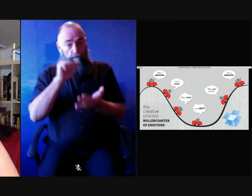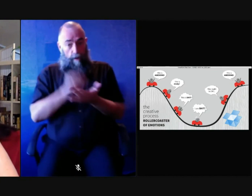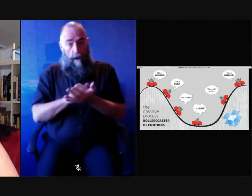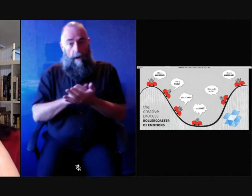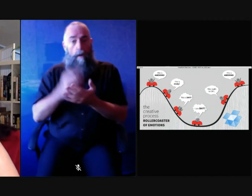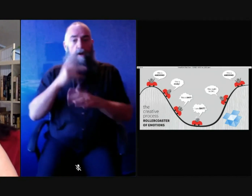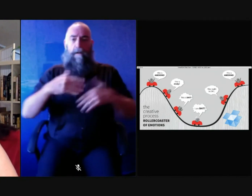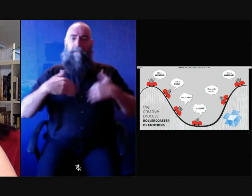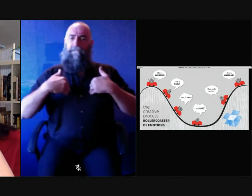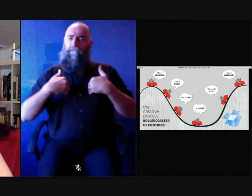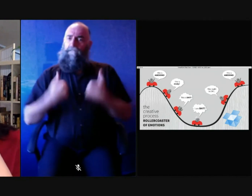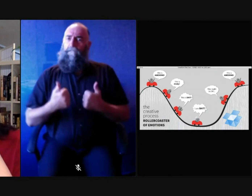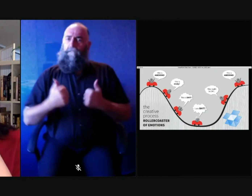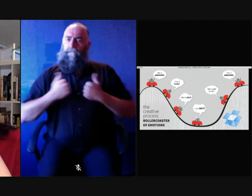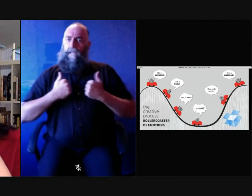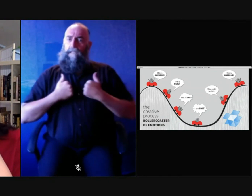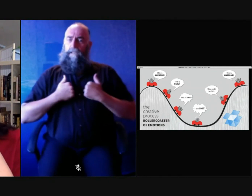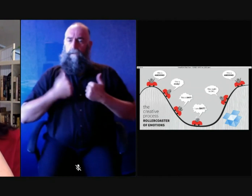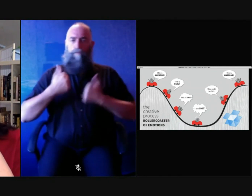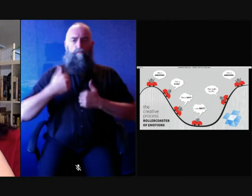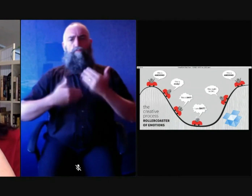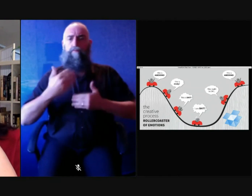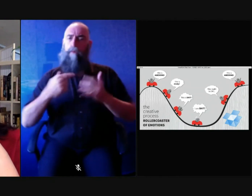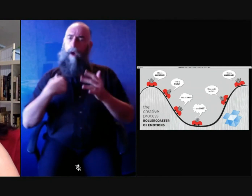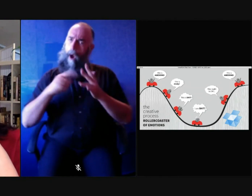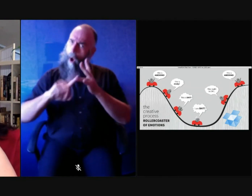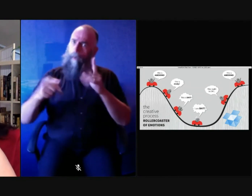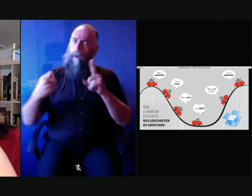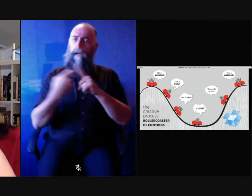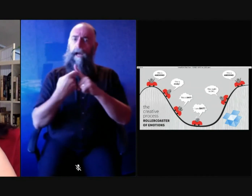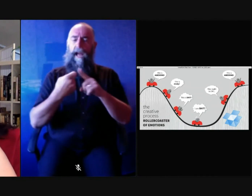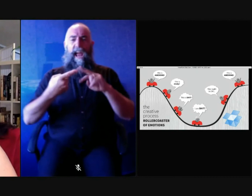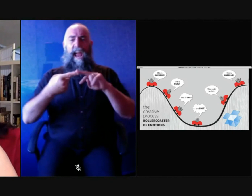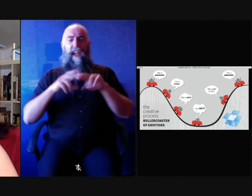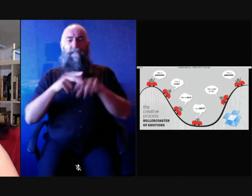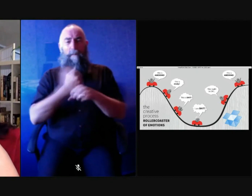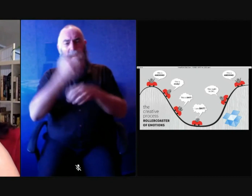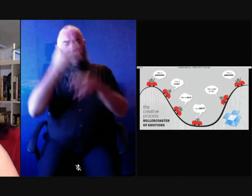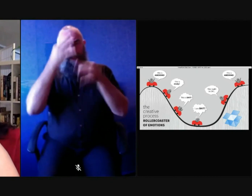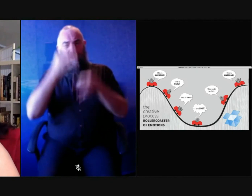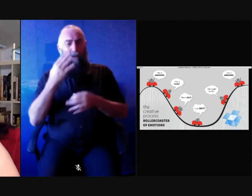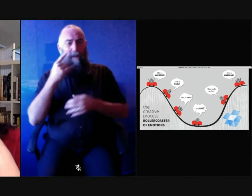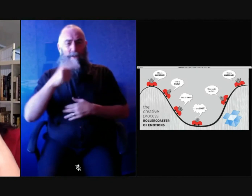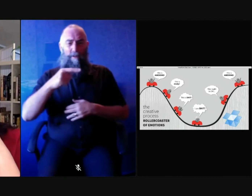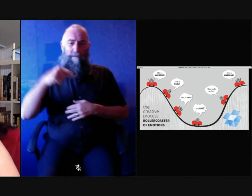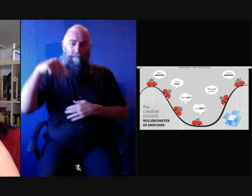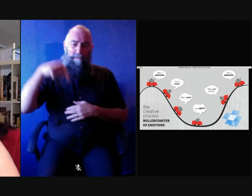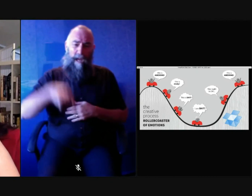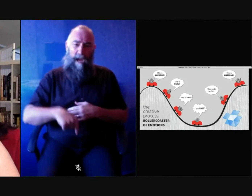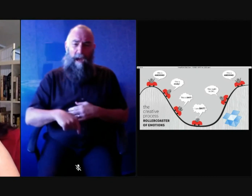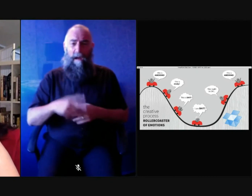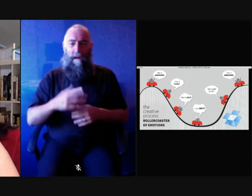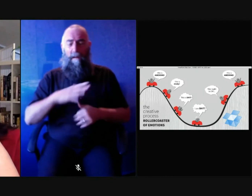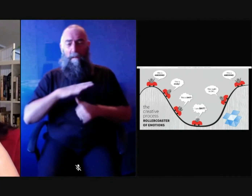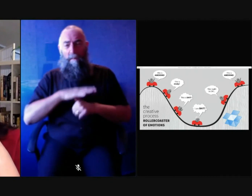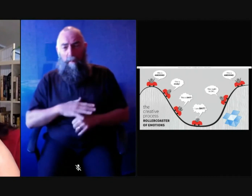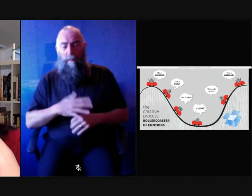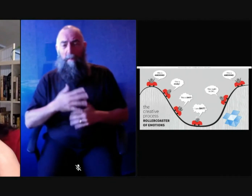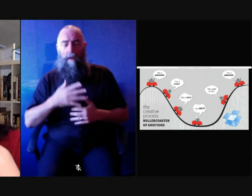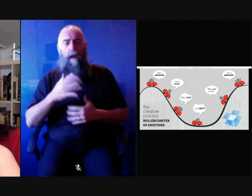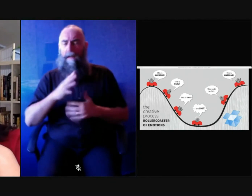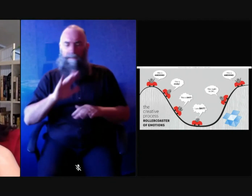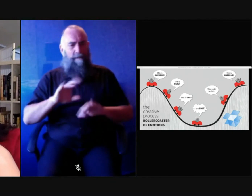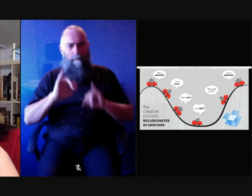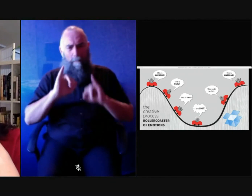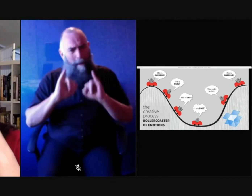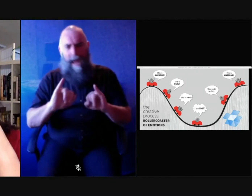decisions that you need to make when you are feeling really crap, it's not going to be a good place for you. So hang